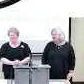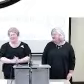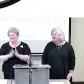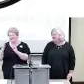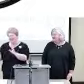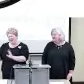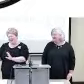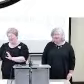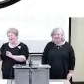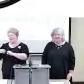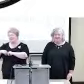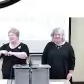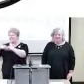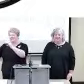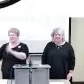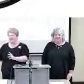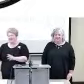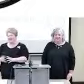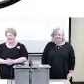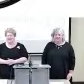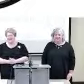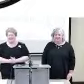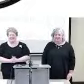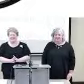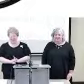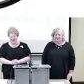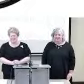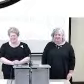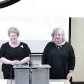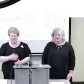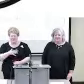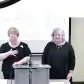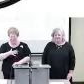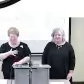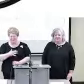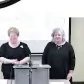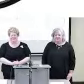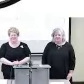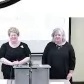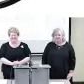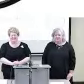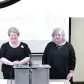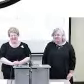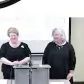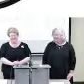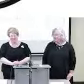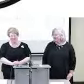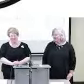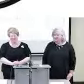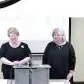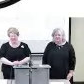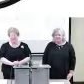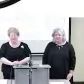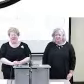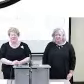we don't have time for unlimited fun it's time for me to realize time is precious